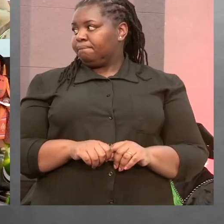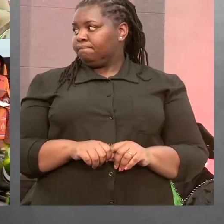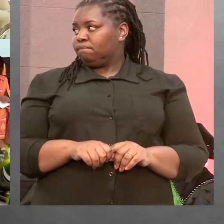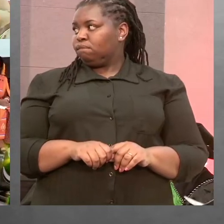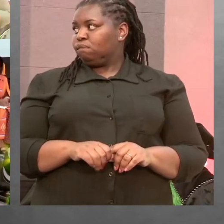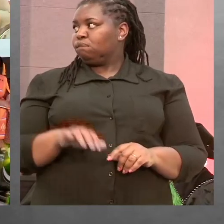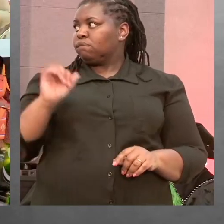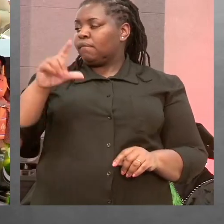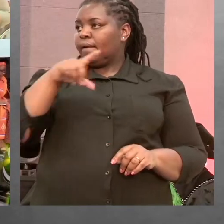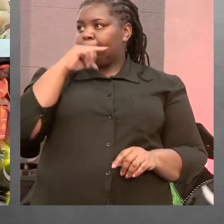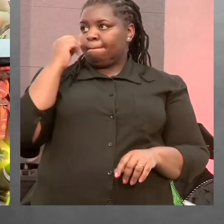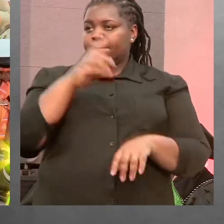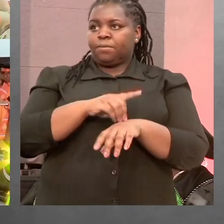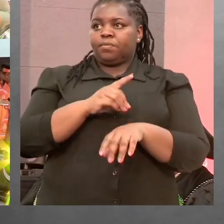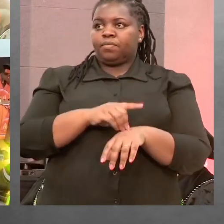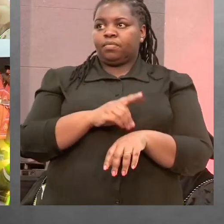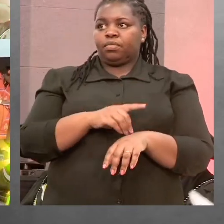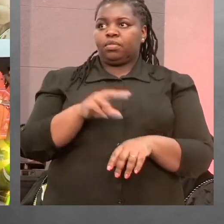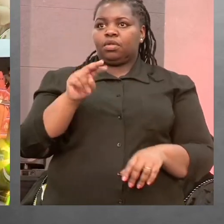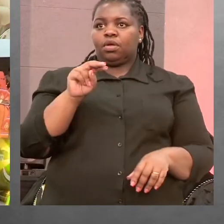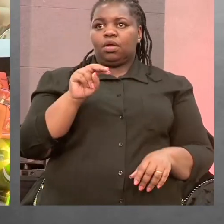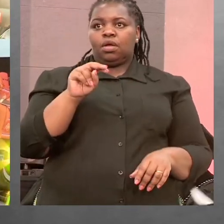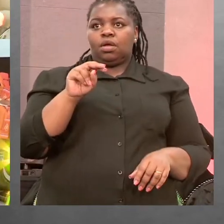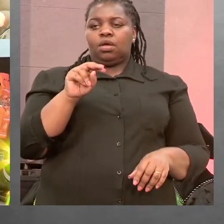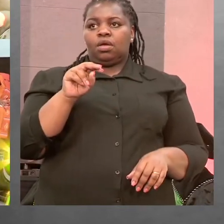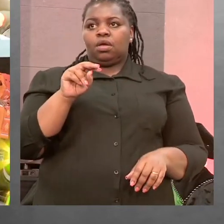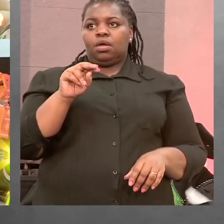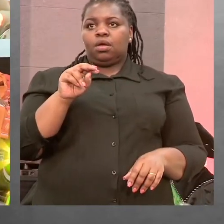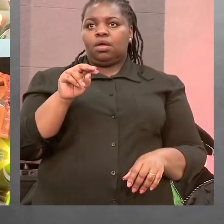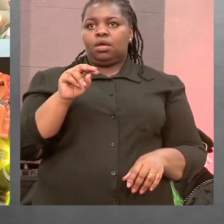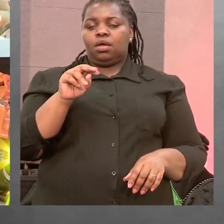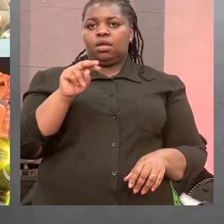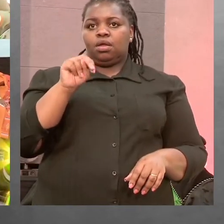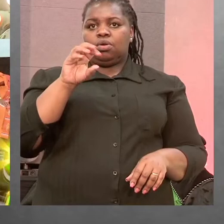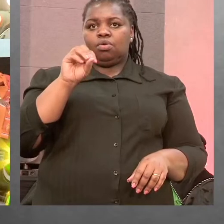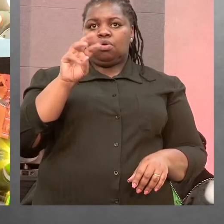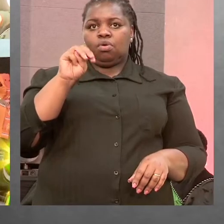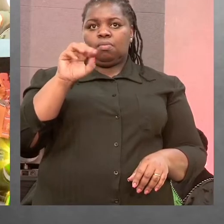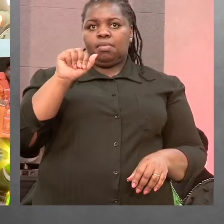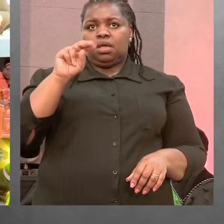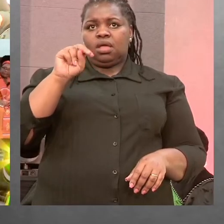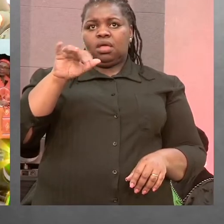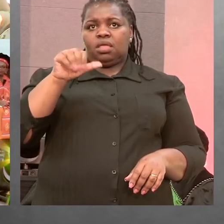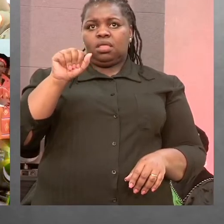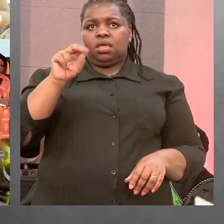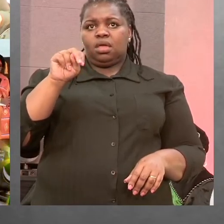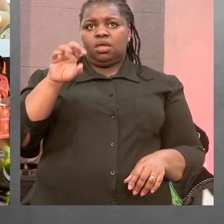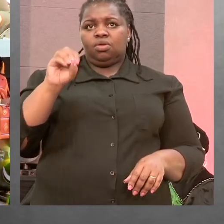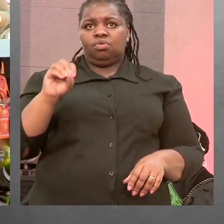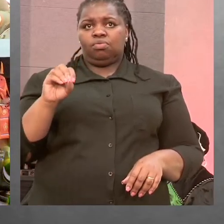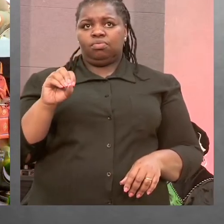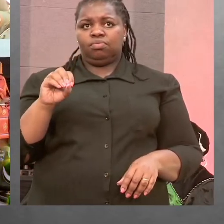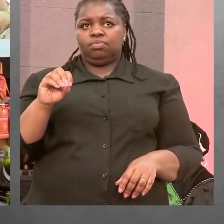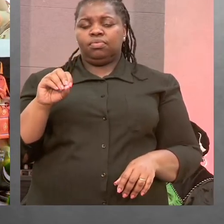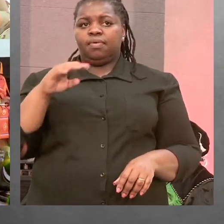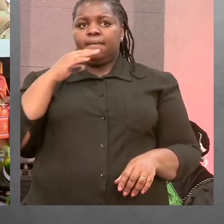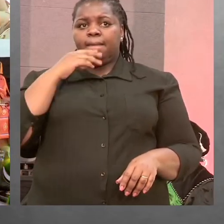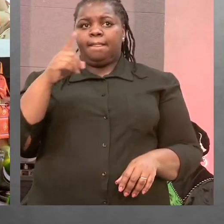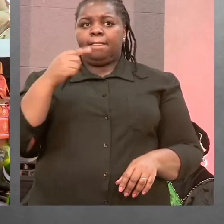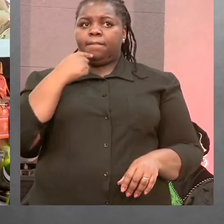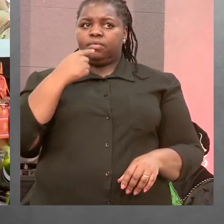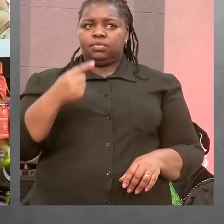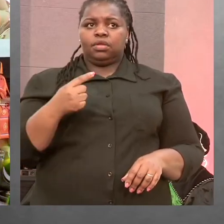Her name is Dr. Nomanyo Manyaka Rulwa, a beneficiary of the NGAP. She had this to